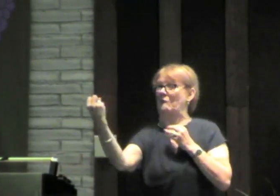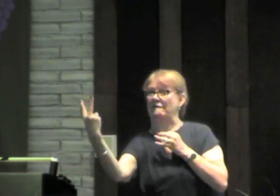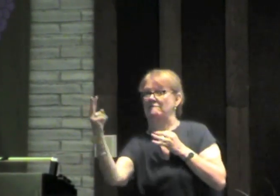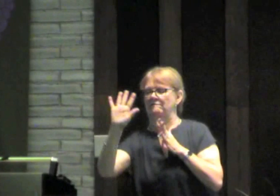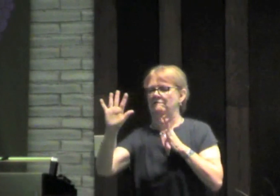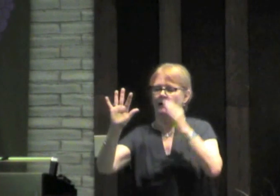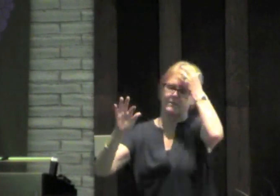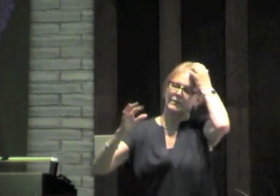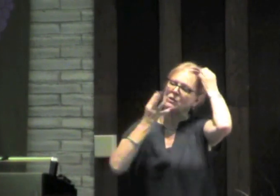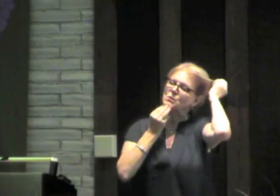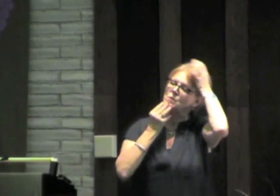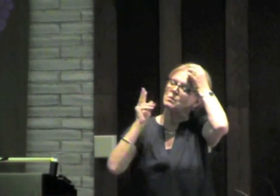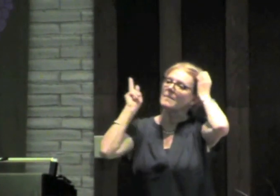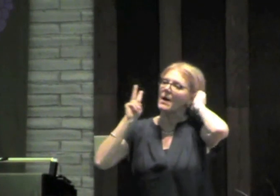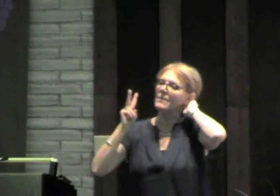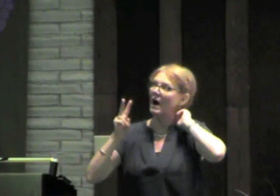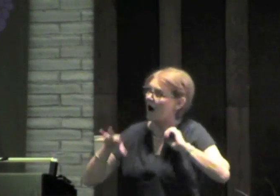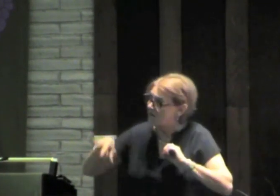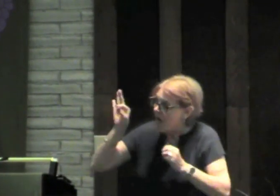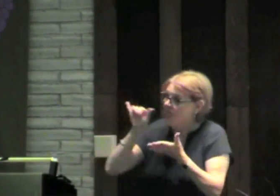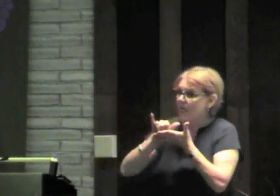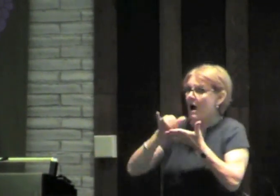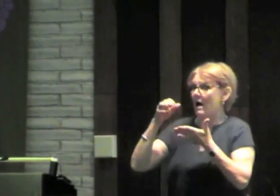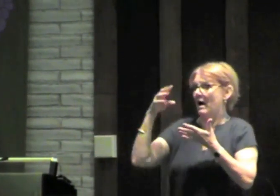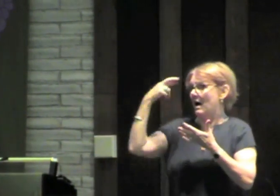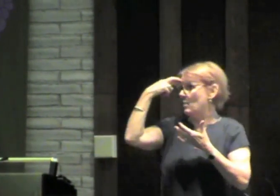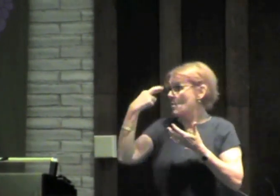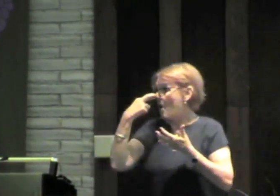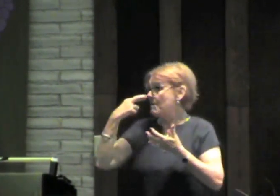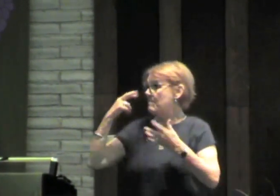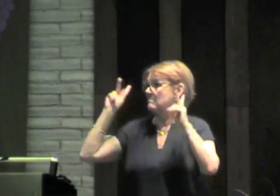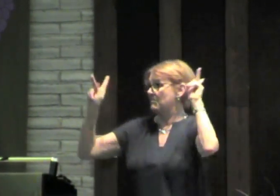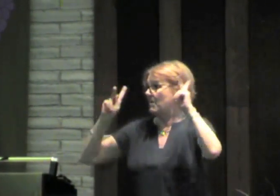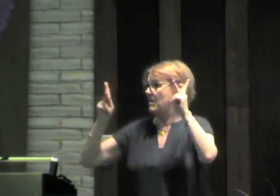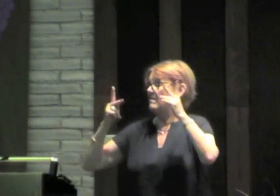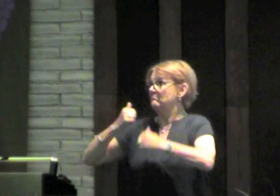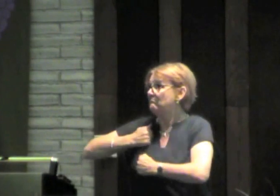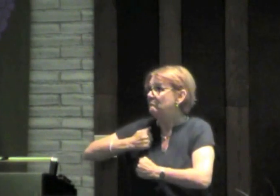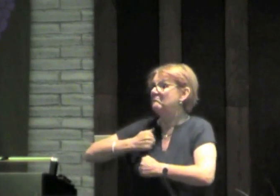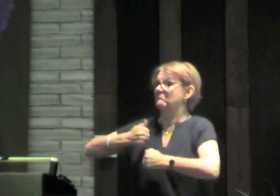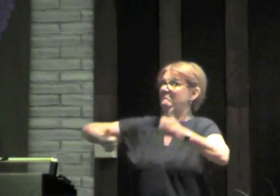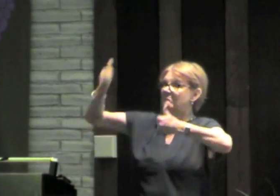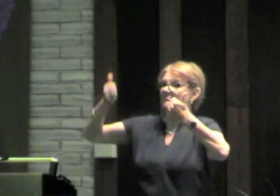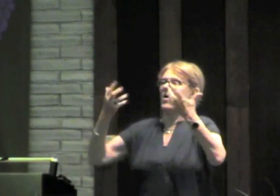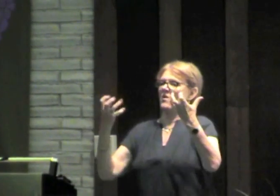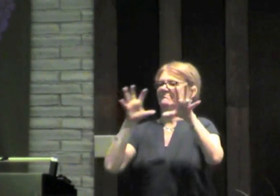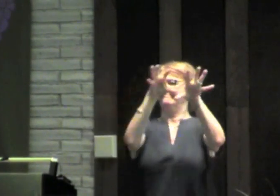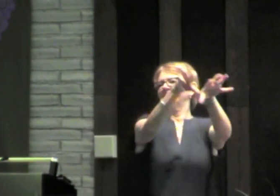in like 912 or whatever, when the Jewish people found out that the Roman soldiers